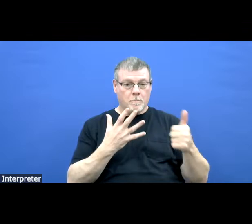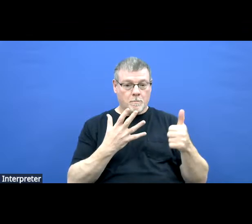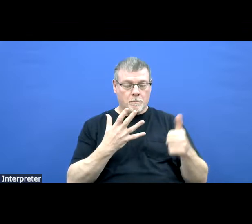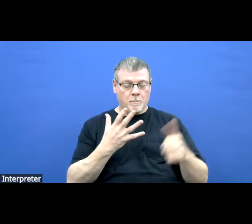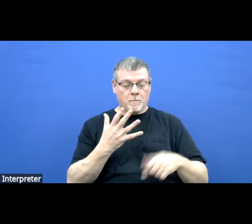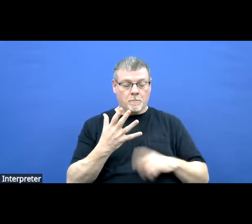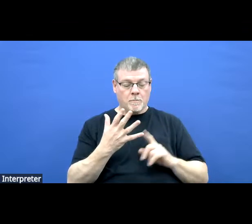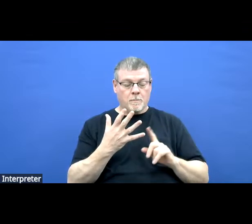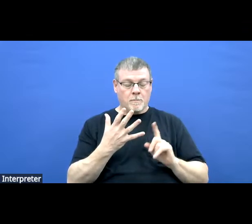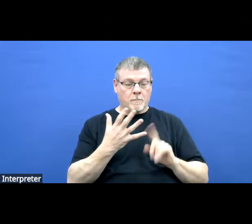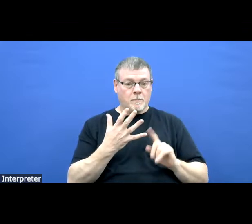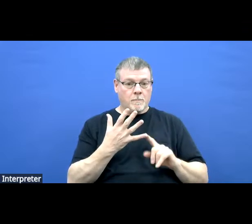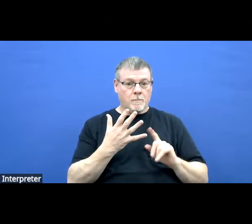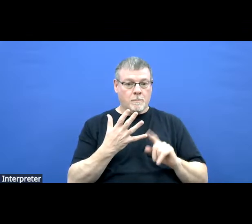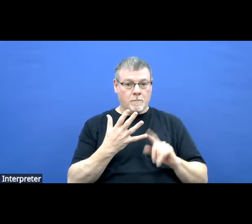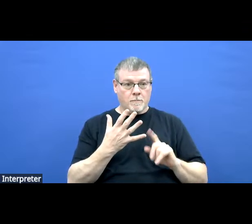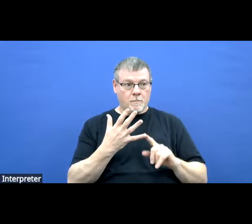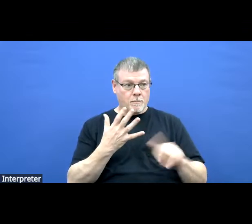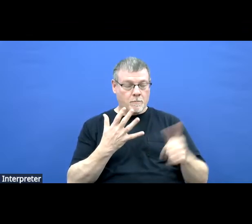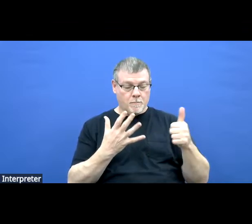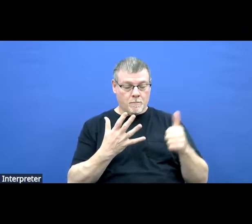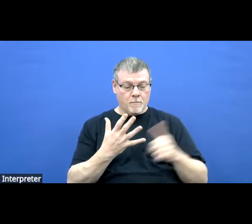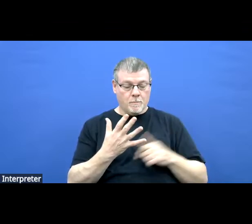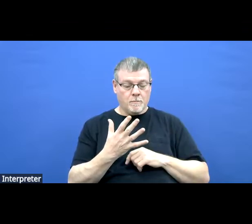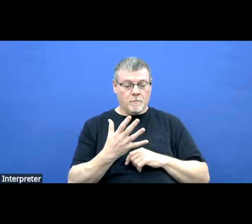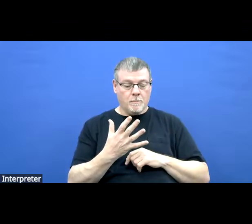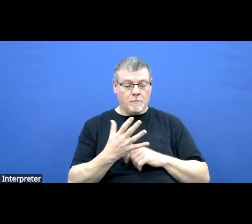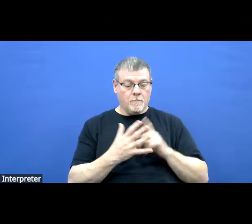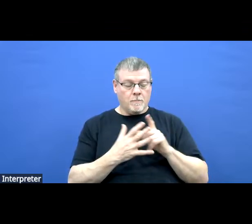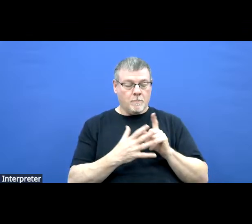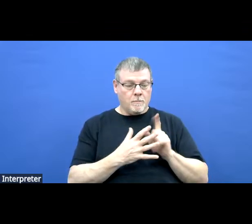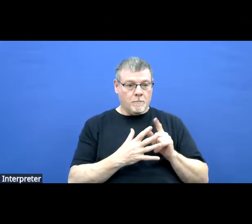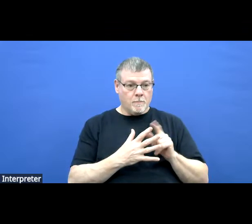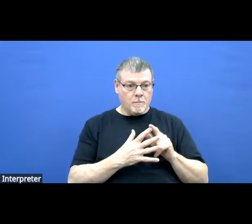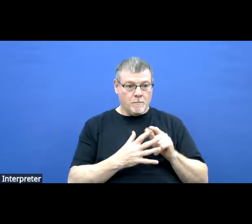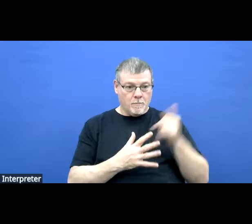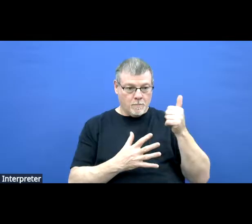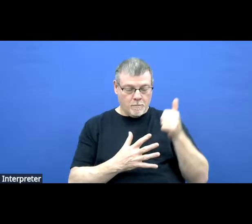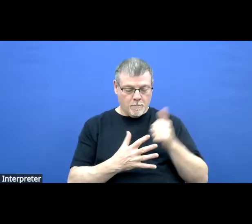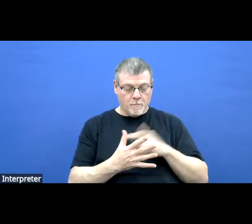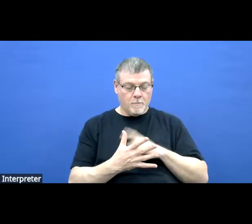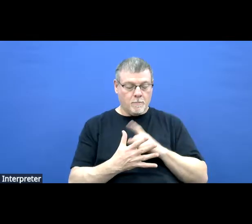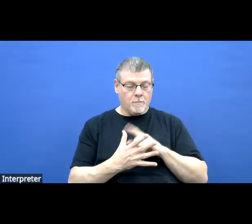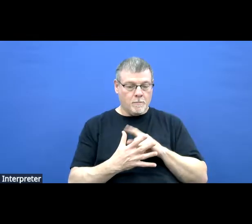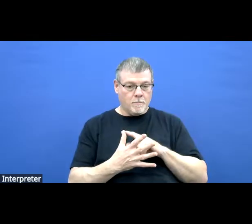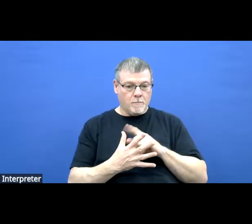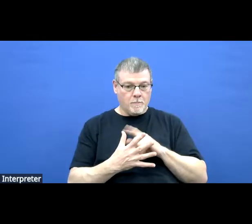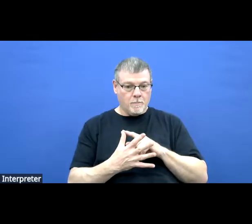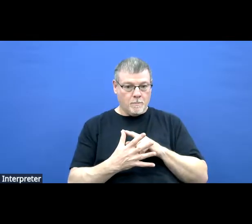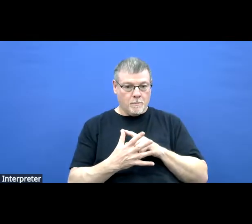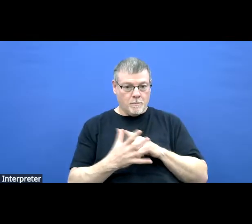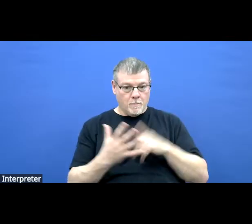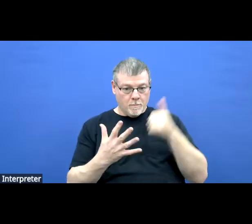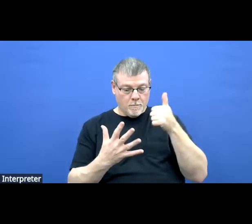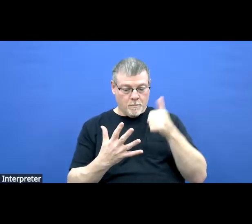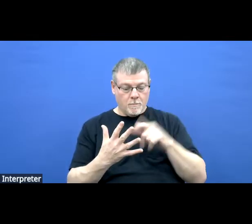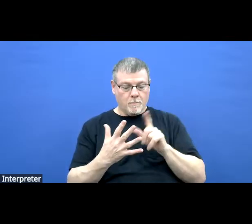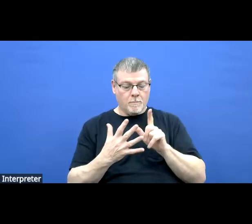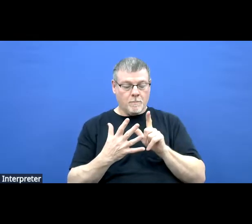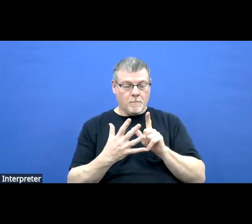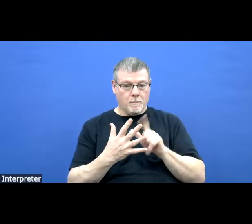Aye. Councilmember Stafford, Aye. Councilmember Safranik, Aye. Councilmember Owens,